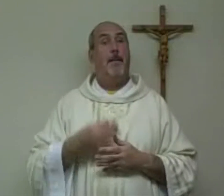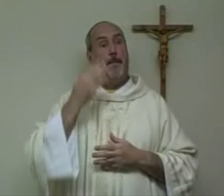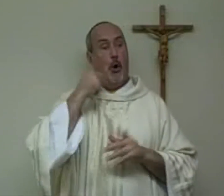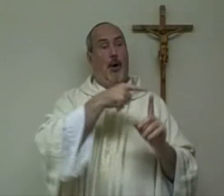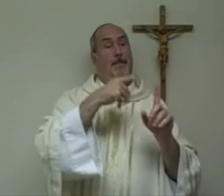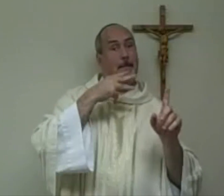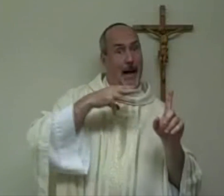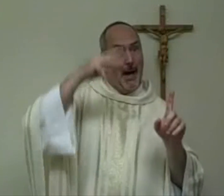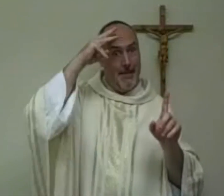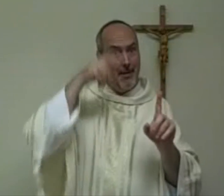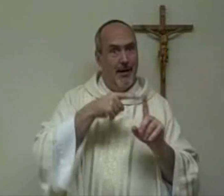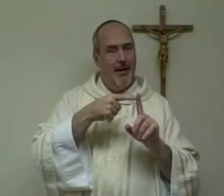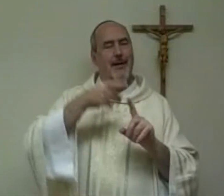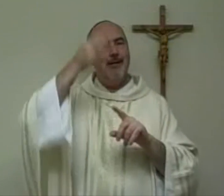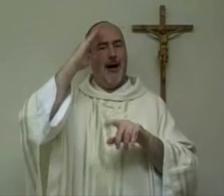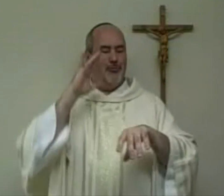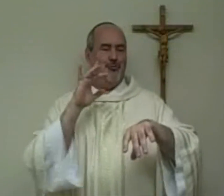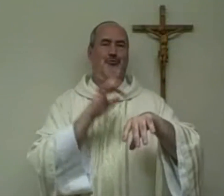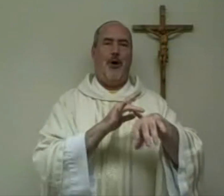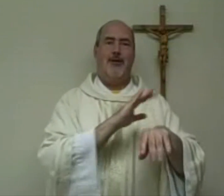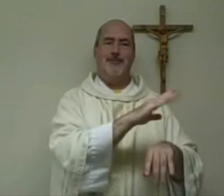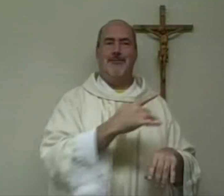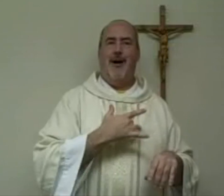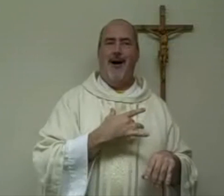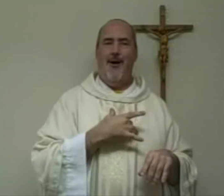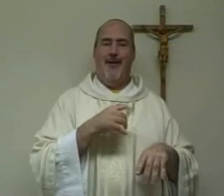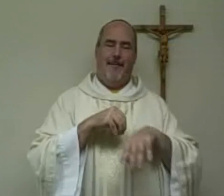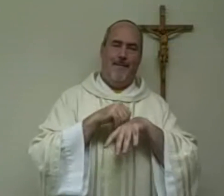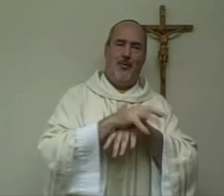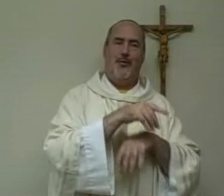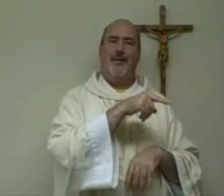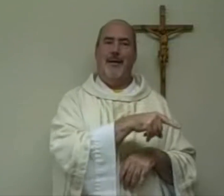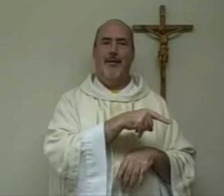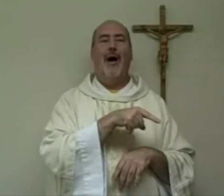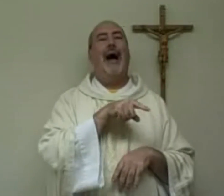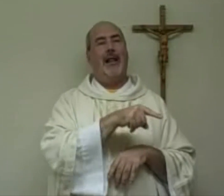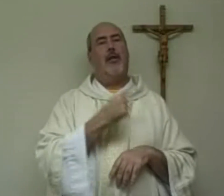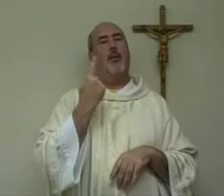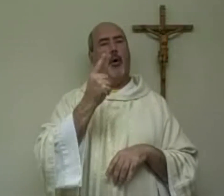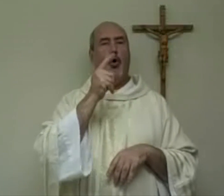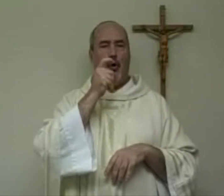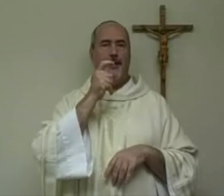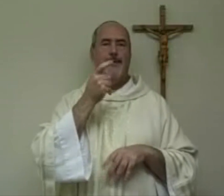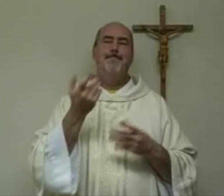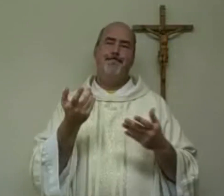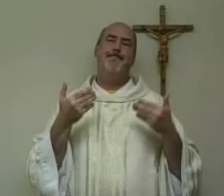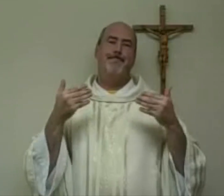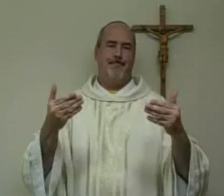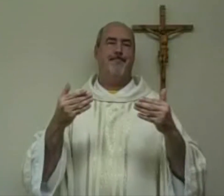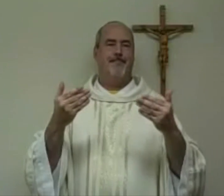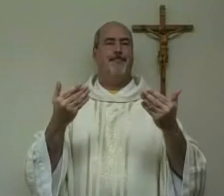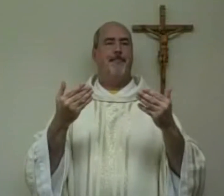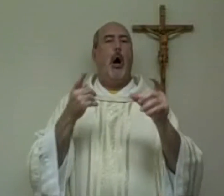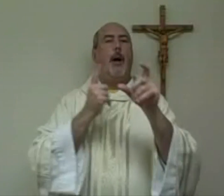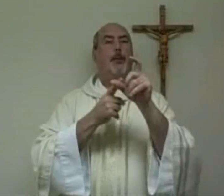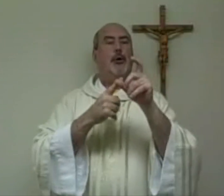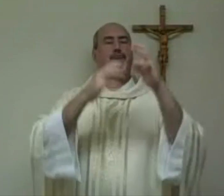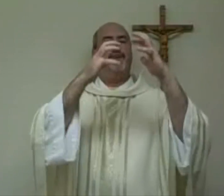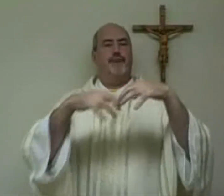communist countries than there are right now. He believes that the baptism influenced Gorbachev to